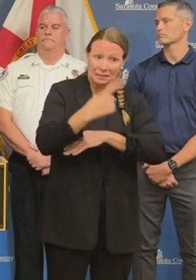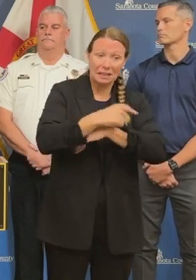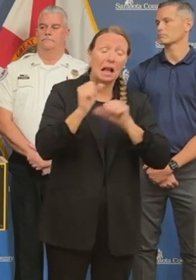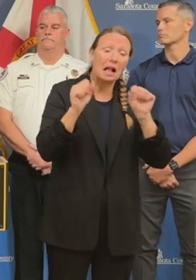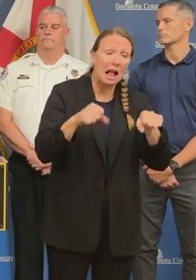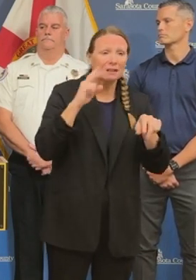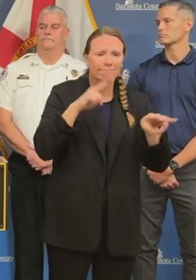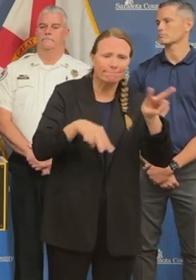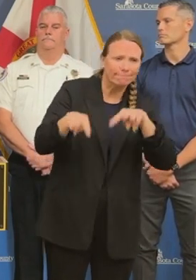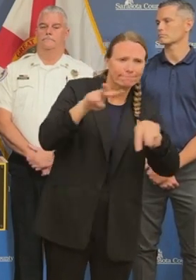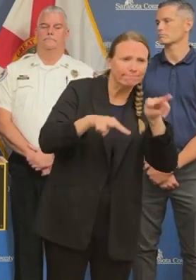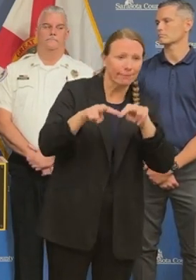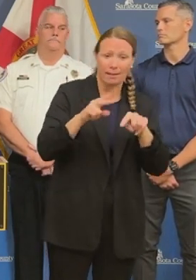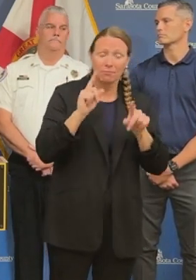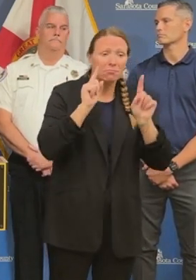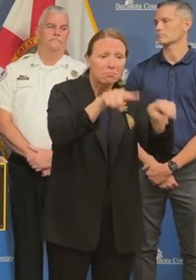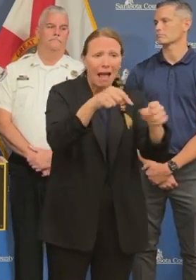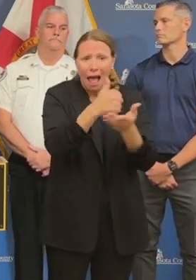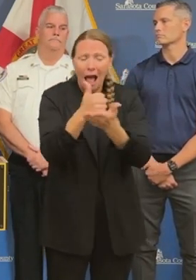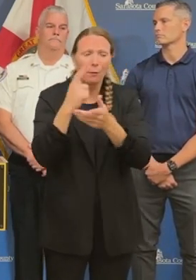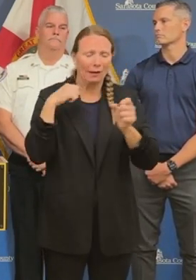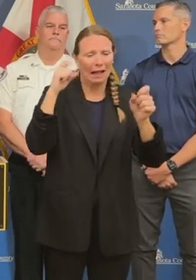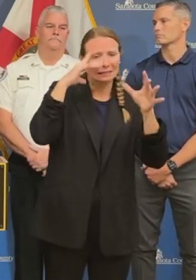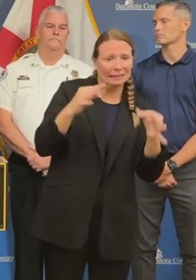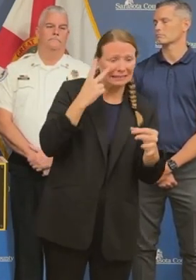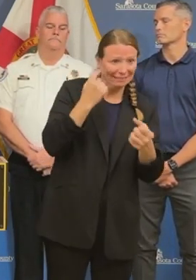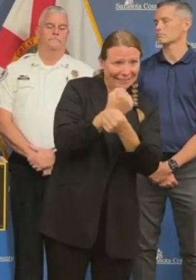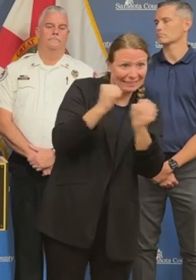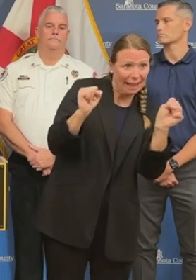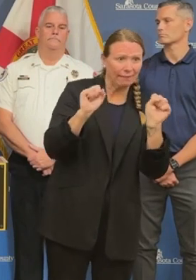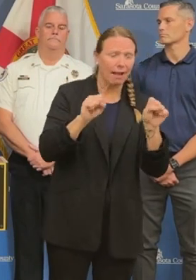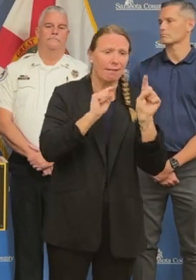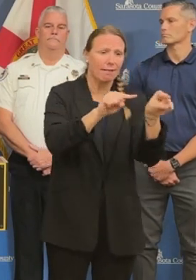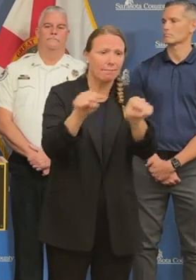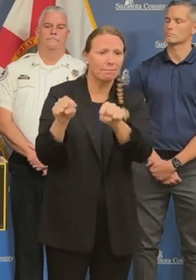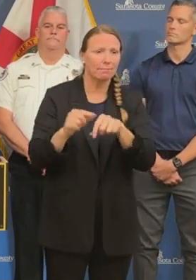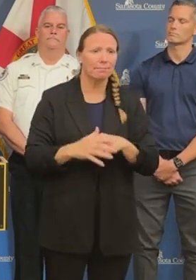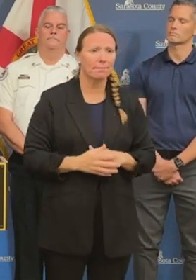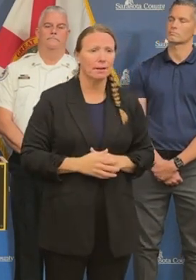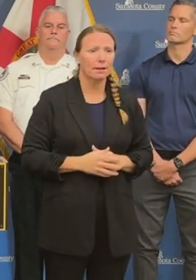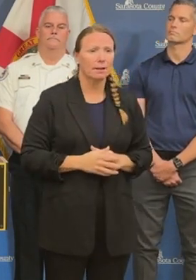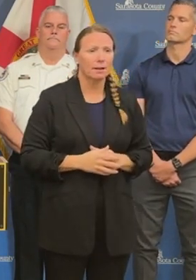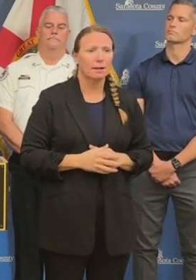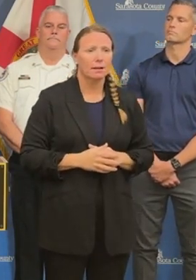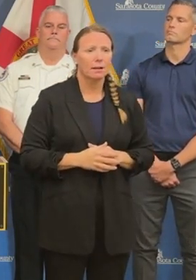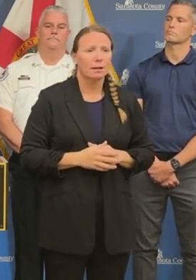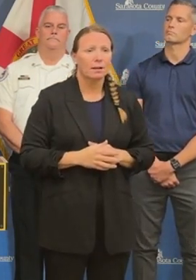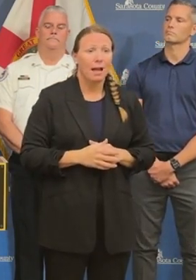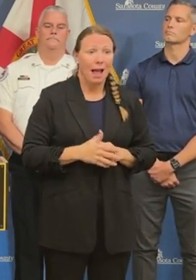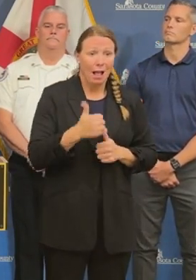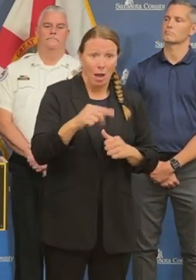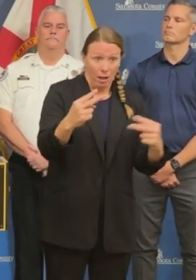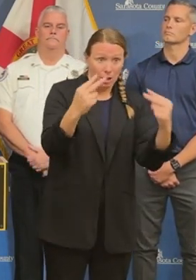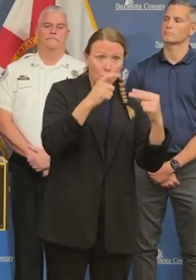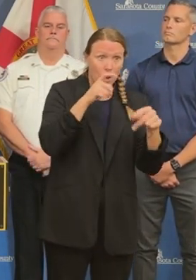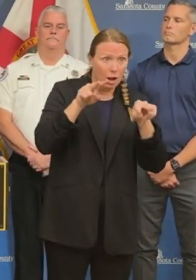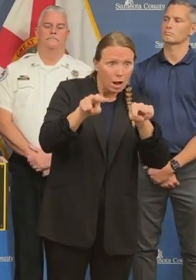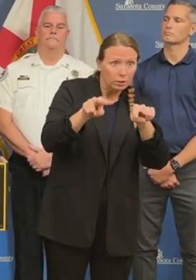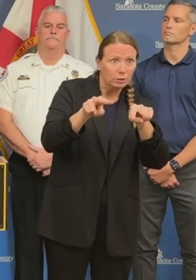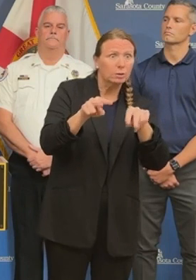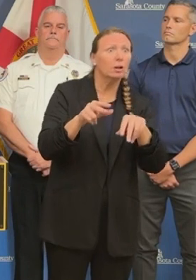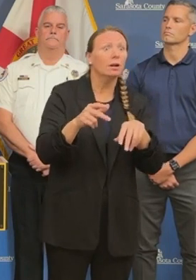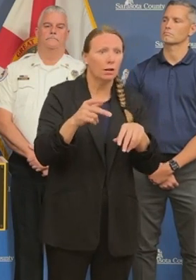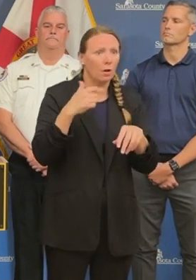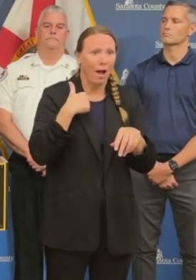our job. One final message to listeners and viewers out there. We have over 1,000 men and women in the Sarasota